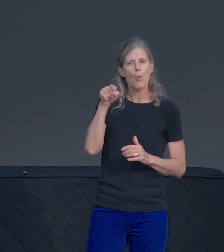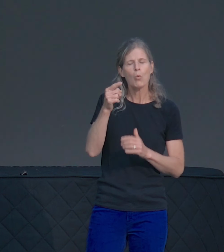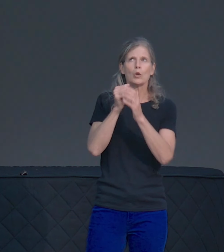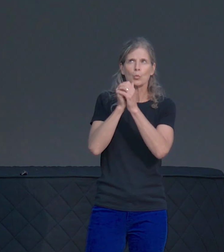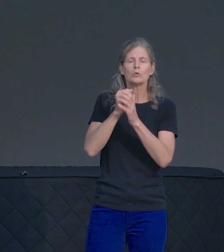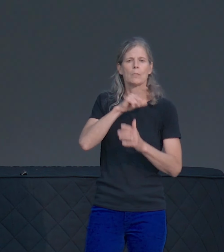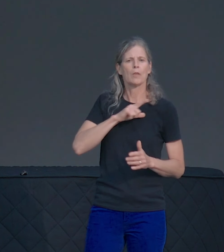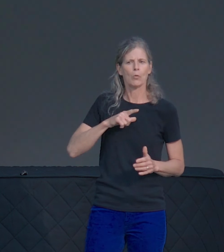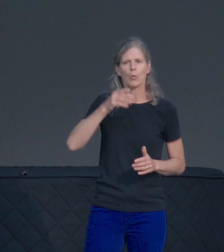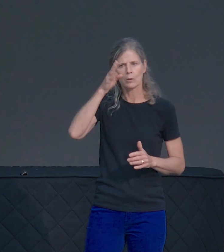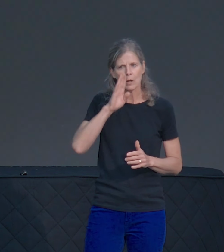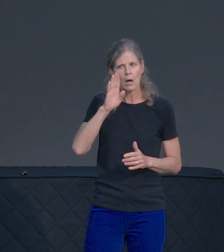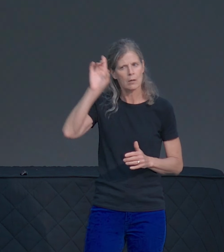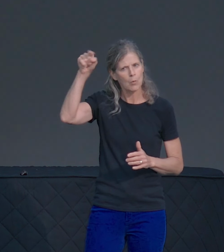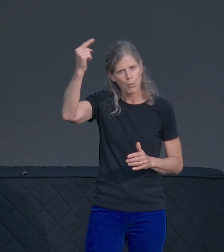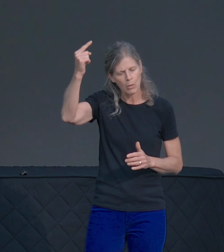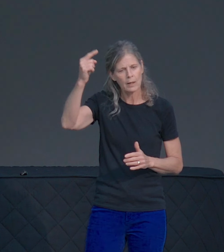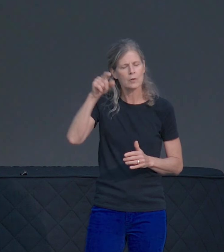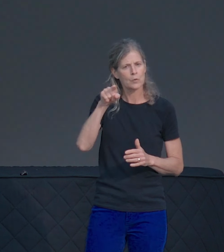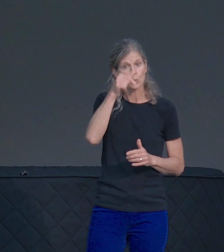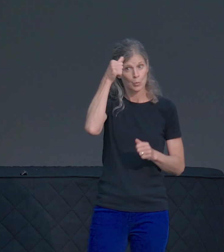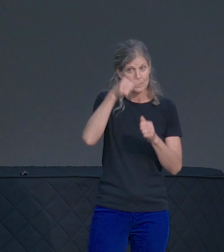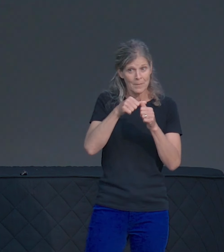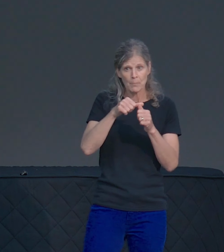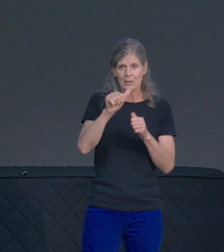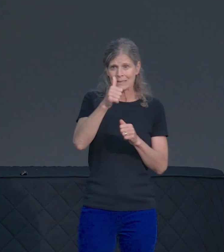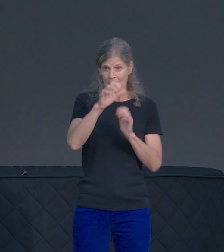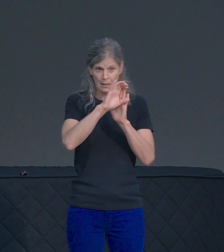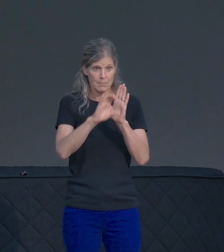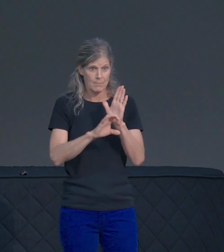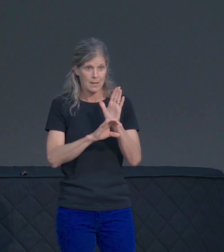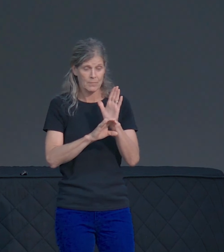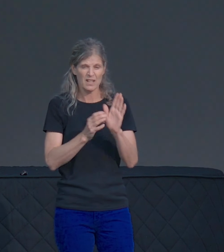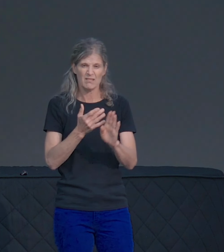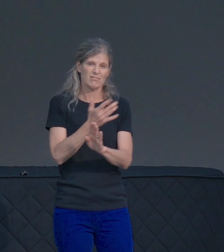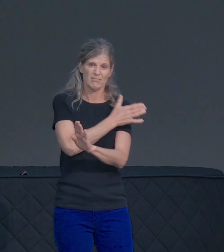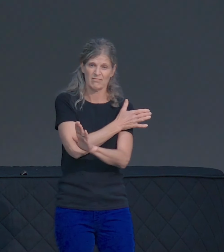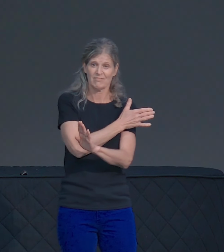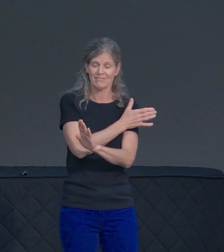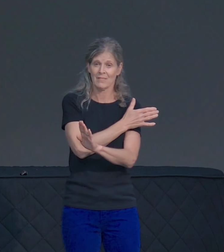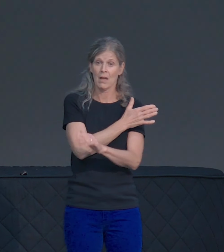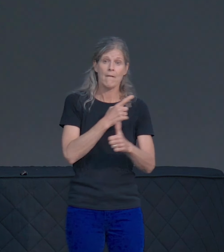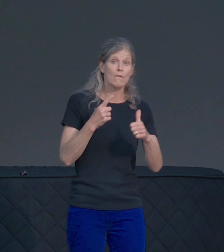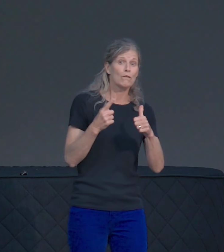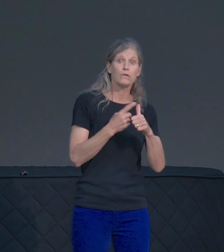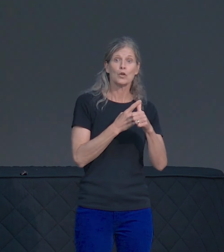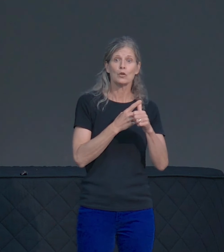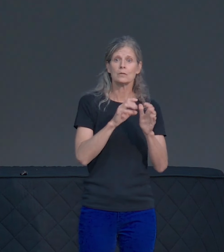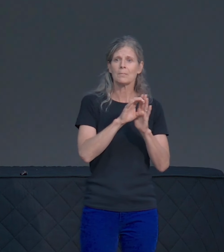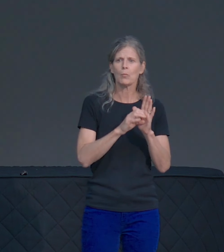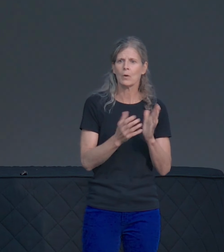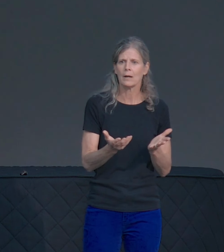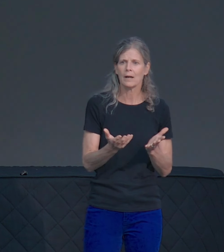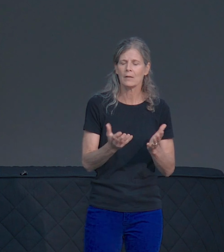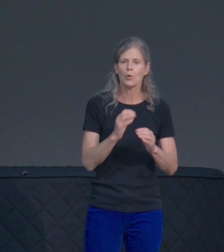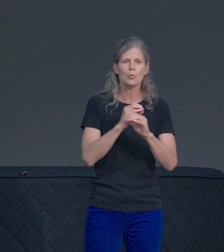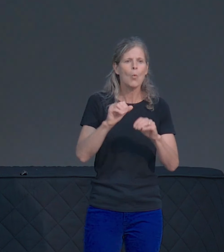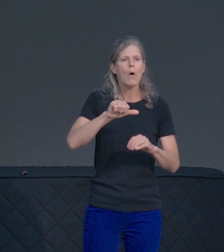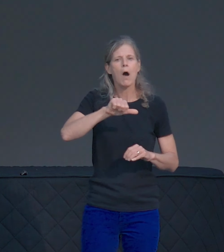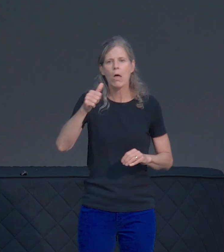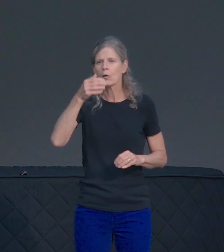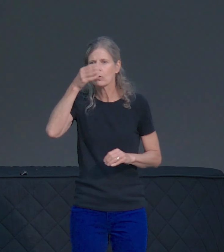serve," in verse 10. If you remember the Ten Commandments that God gave to his people, the very first command was this: to have no other